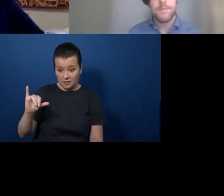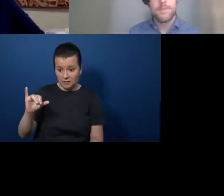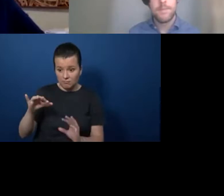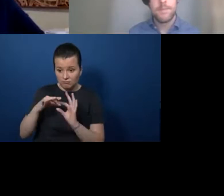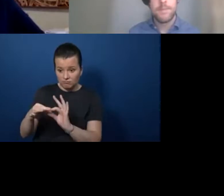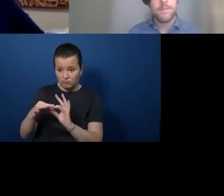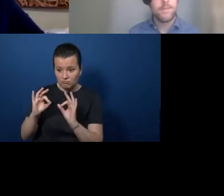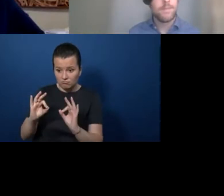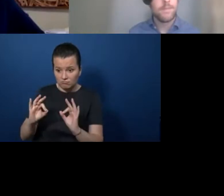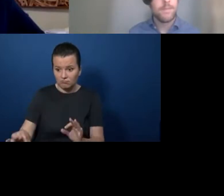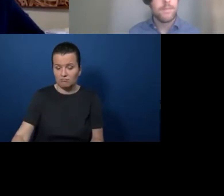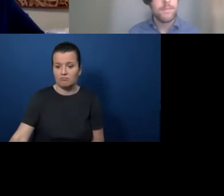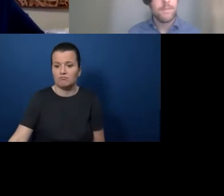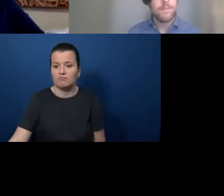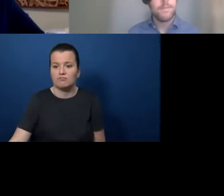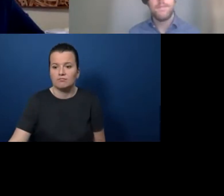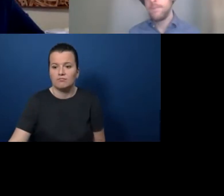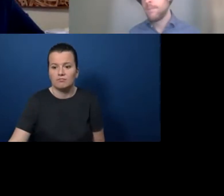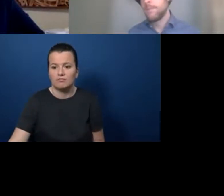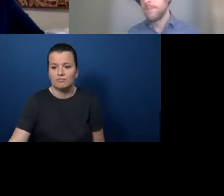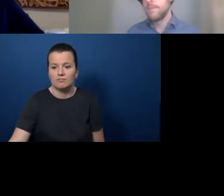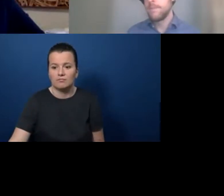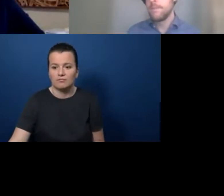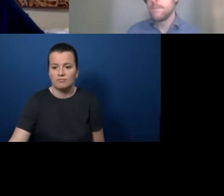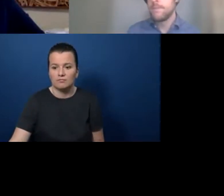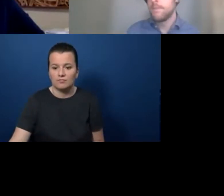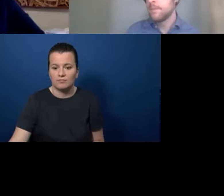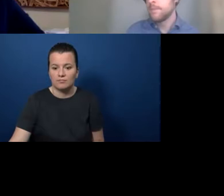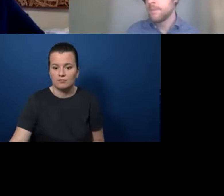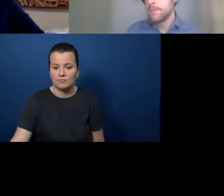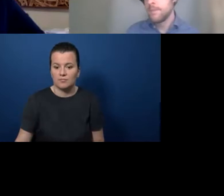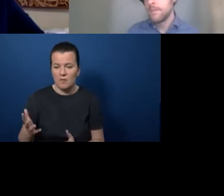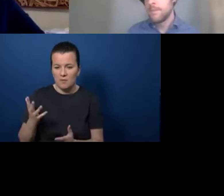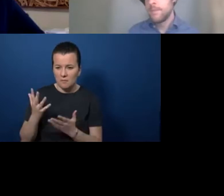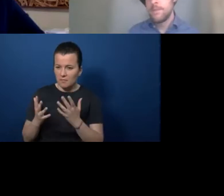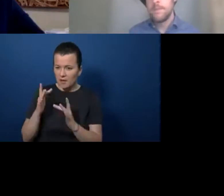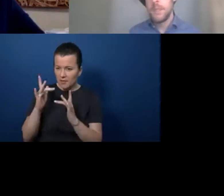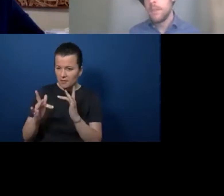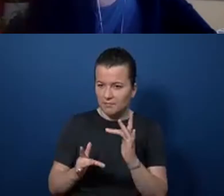or if we still have a connection problem.